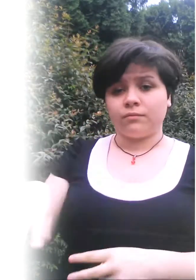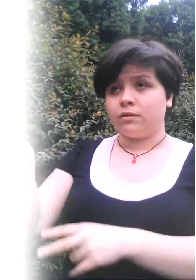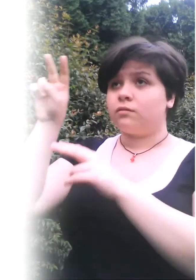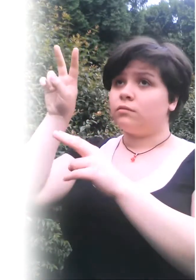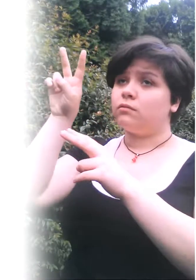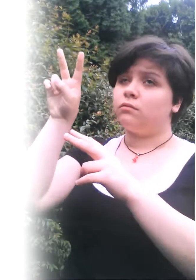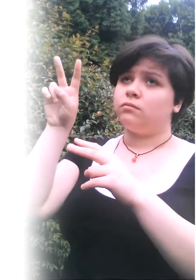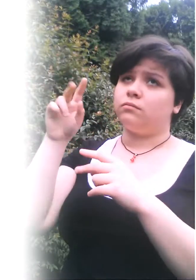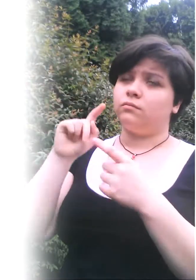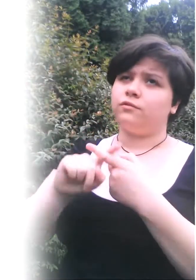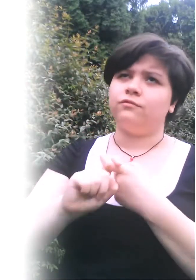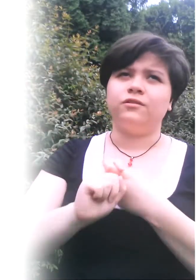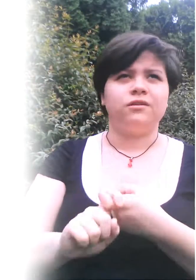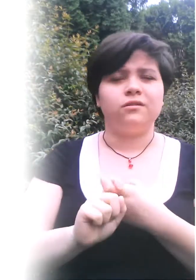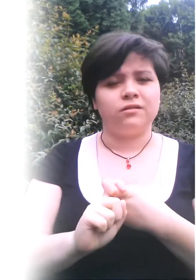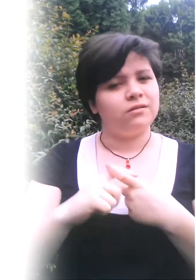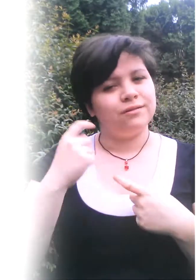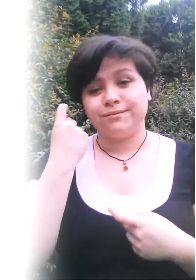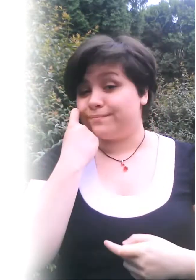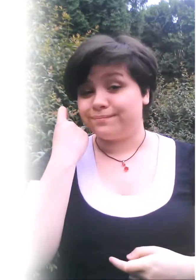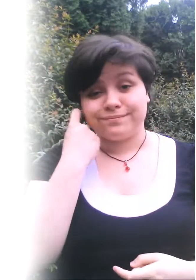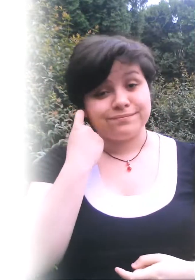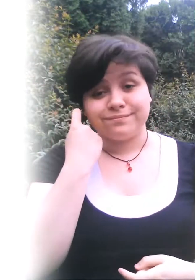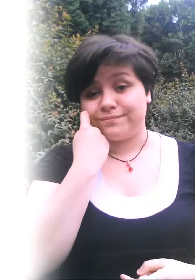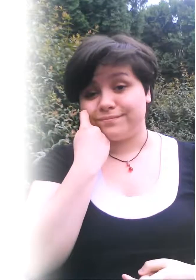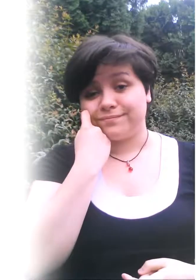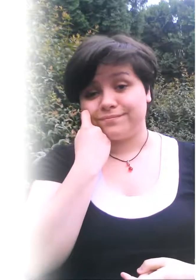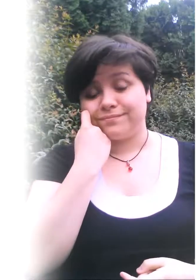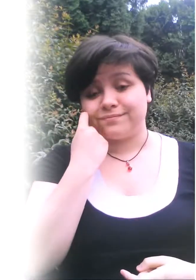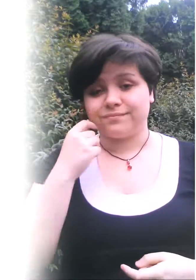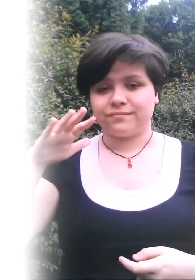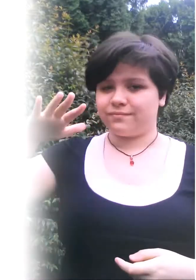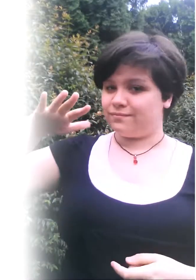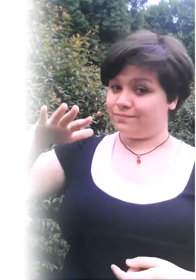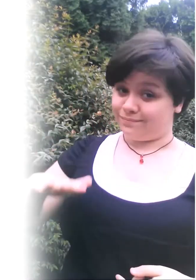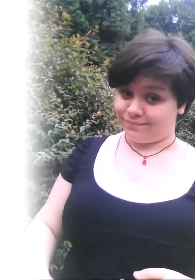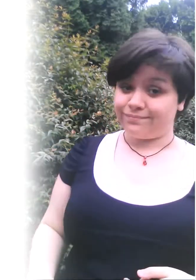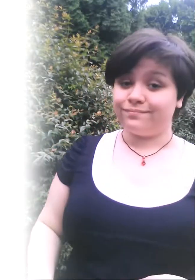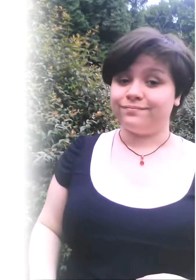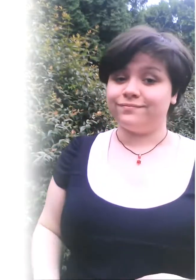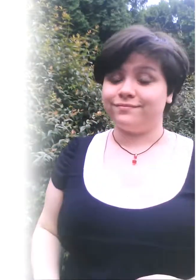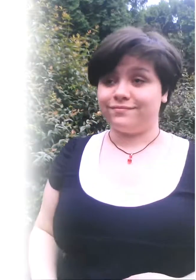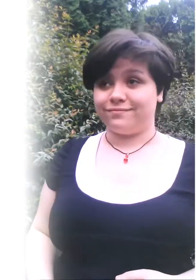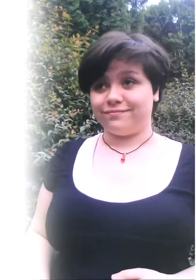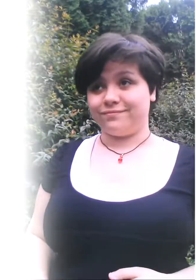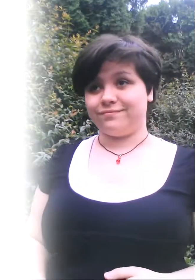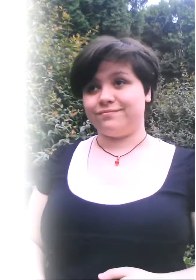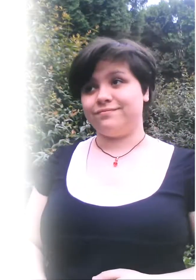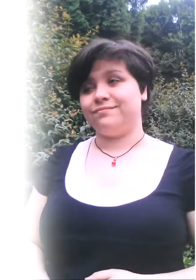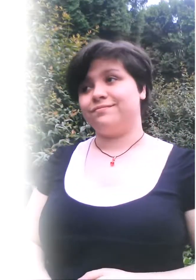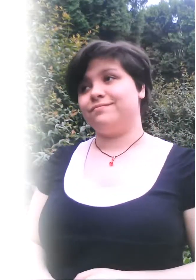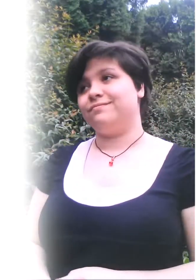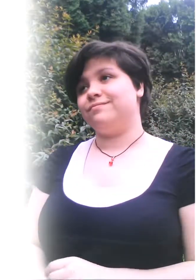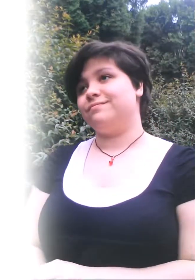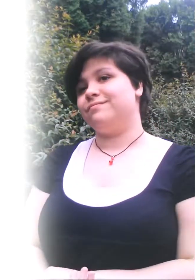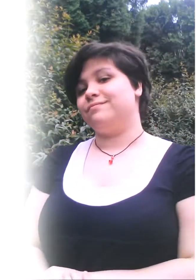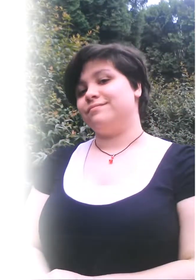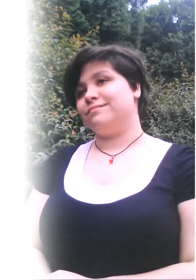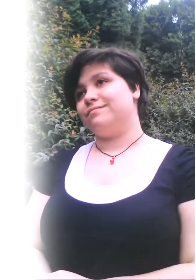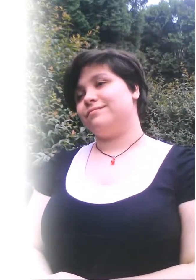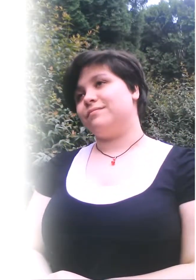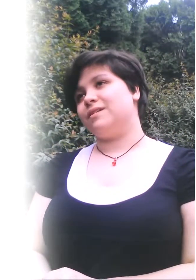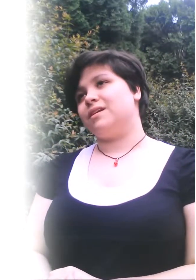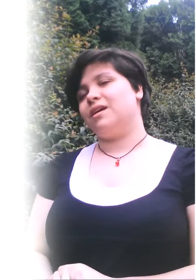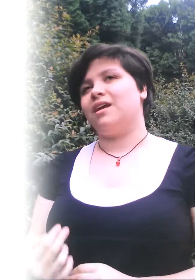See the tree, how big it's grown, but friend, it hasn't been too long, it wasn't big.